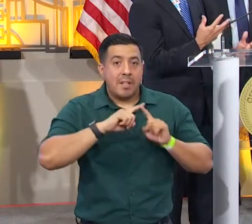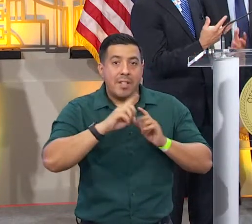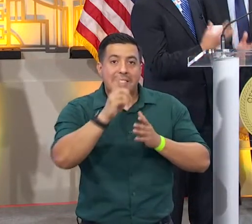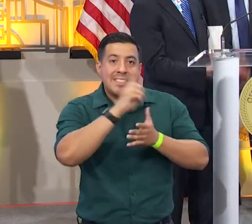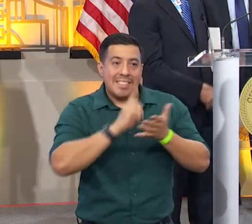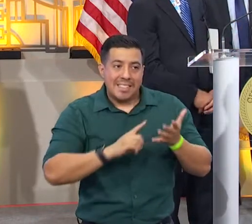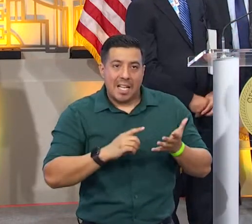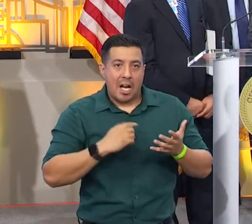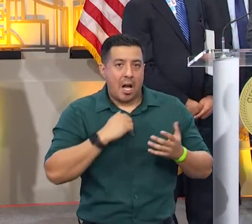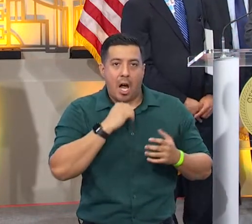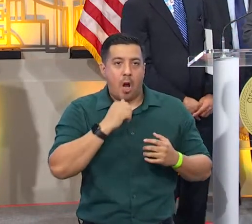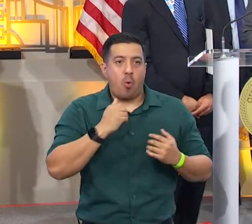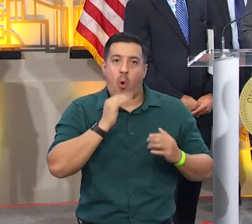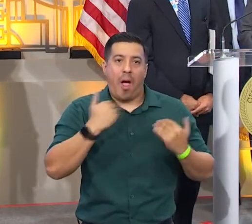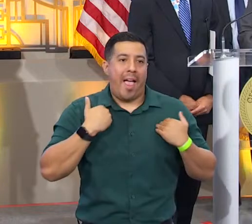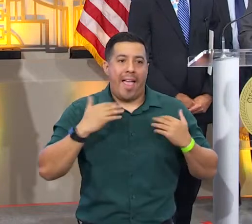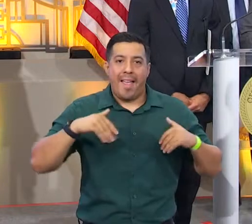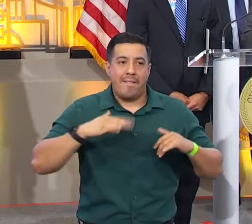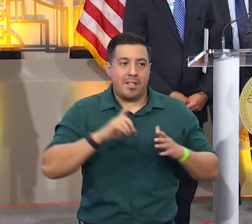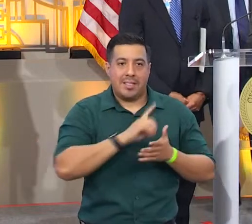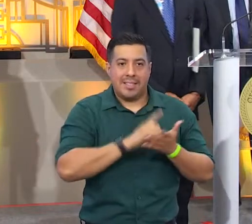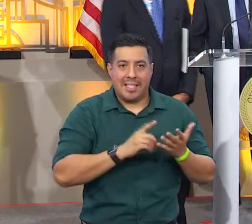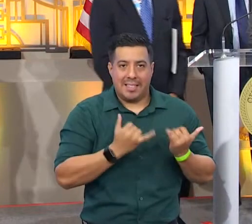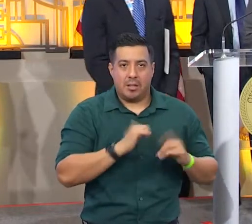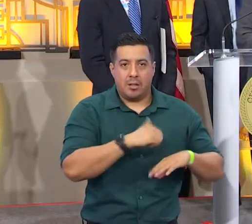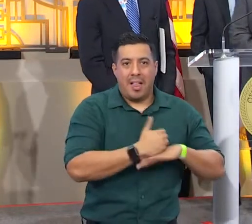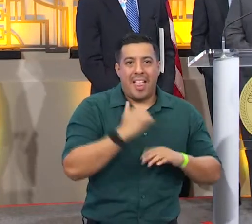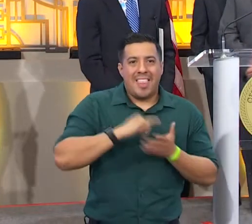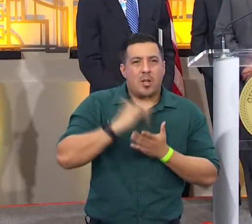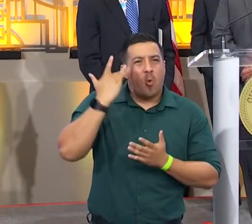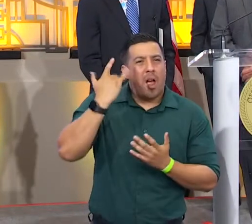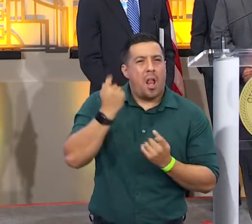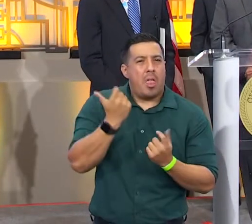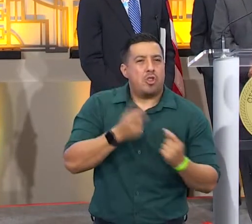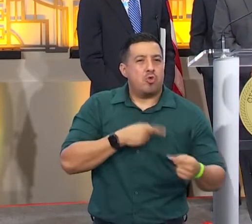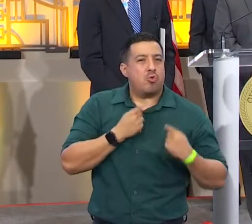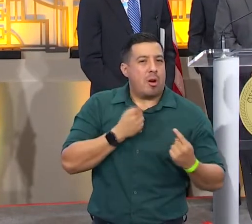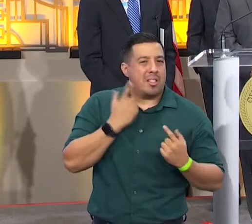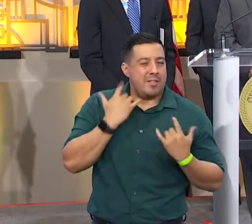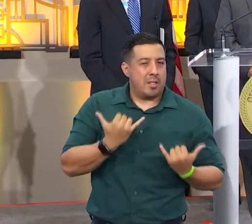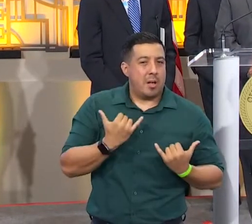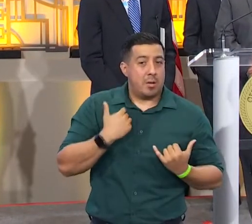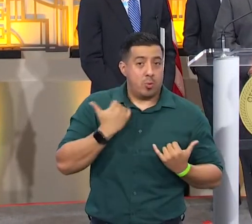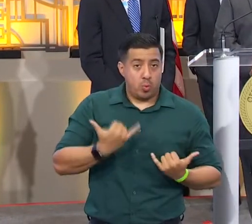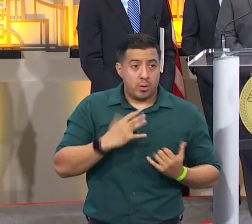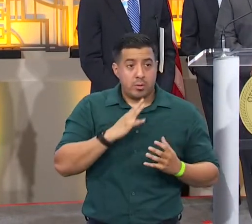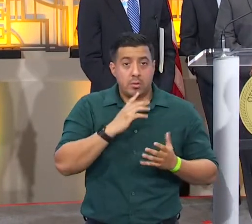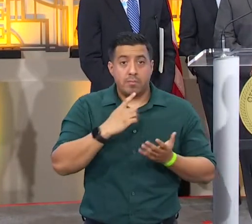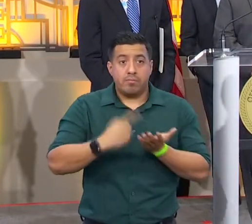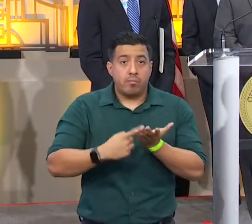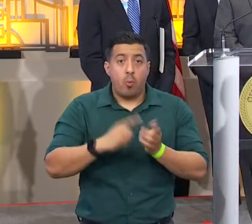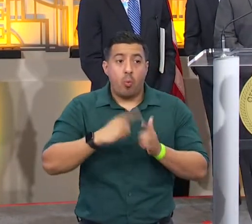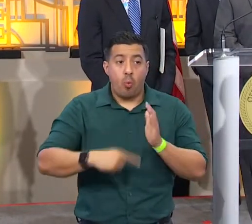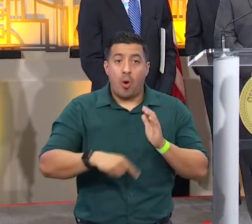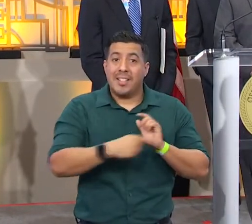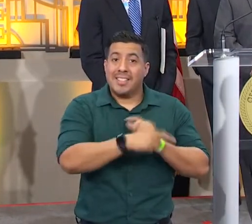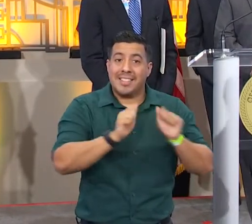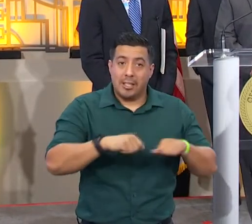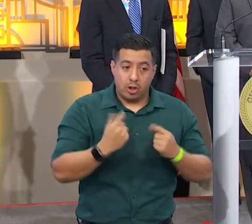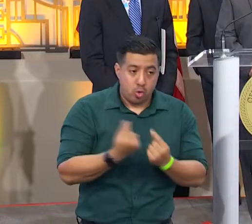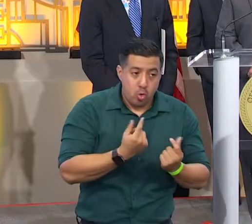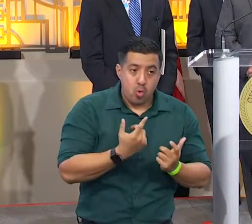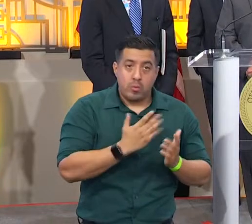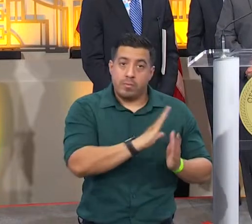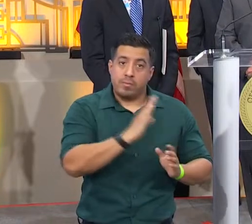to really be speaking to those. Yeah, that's why we're struggling a little bit. We have talked about what it can do. It'll have a very